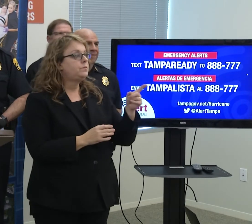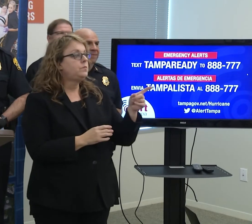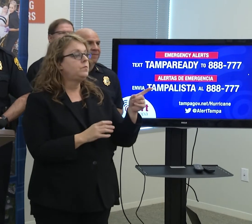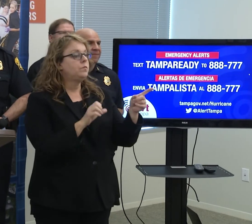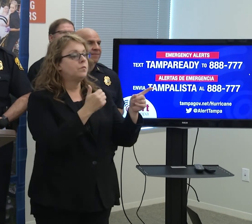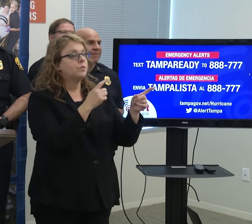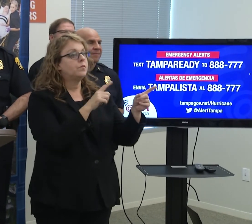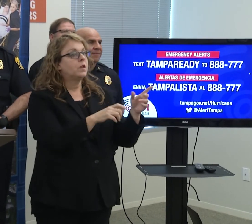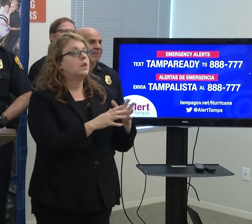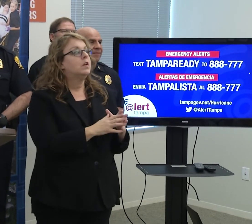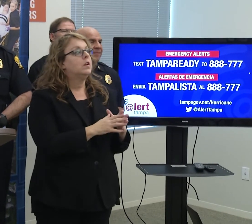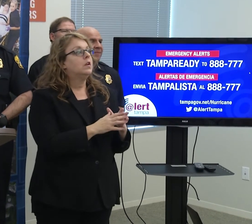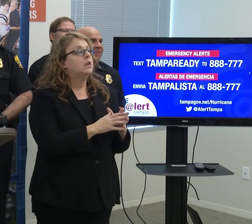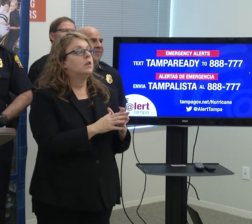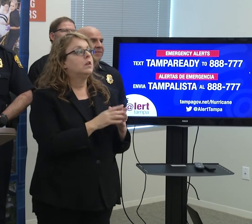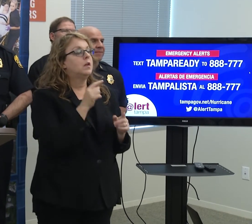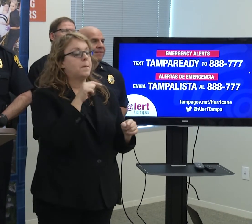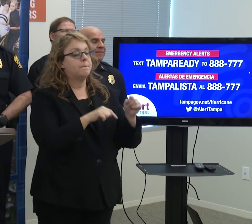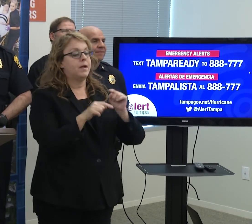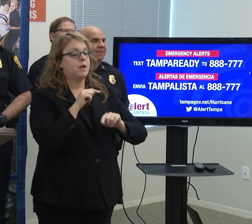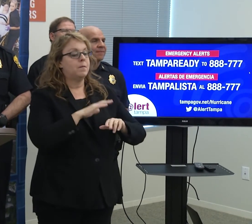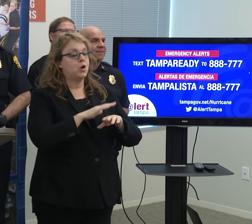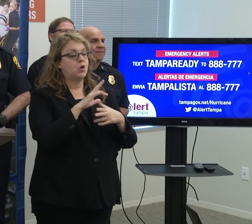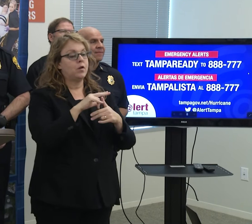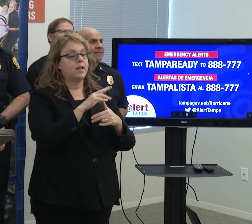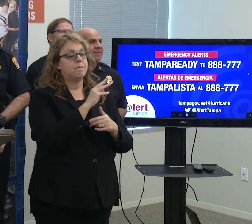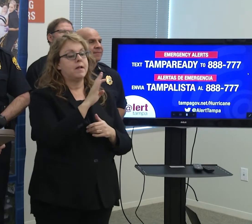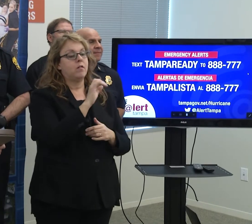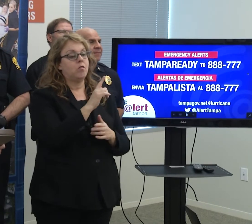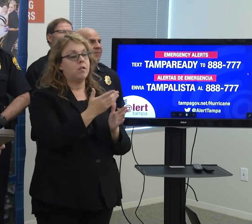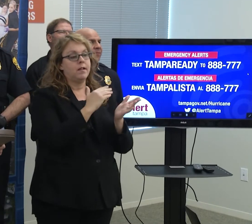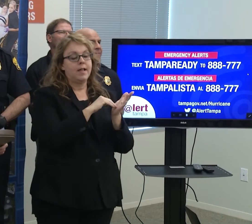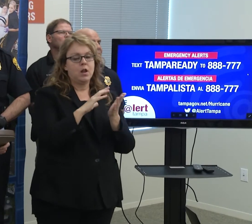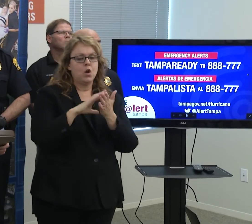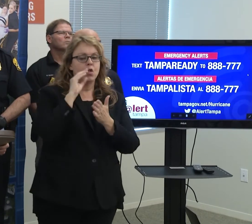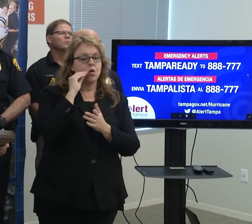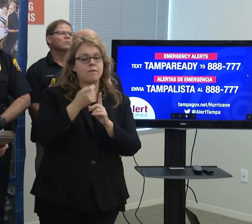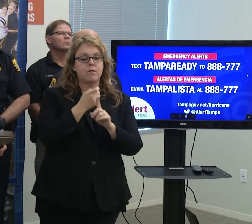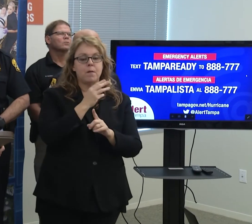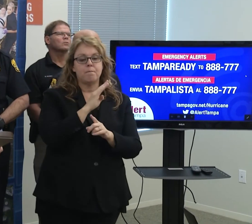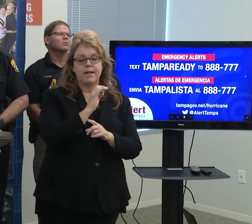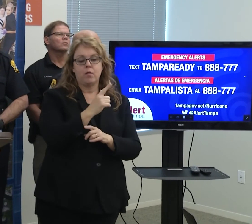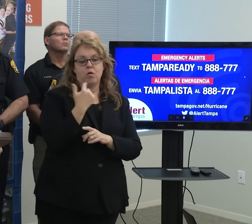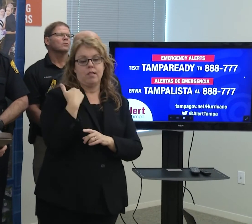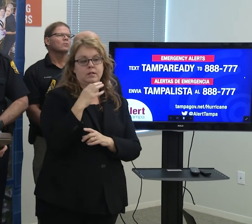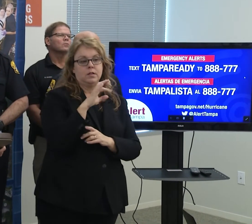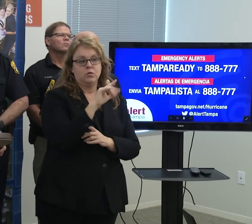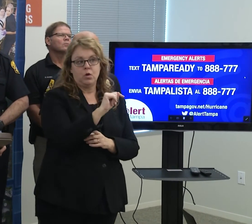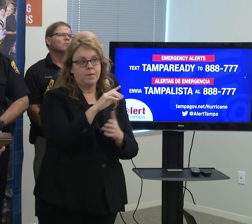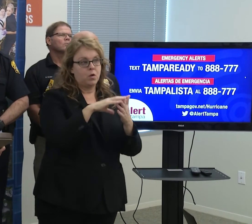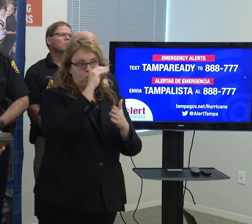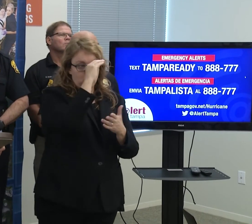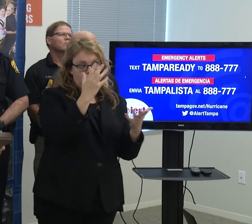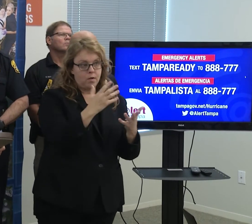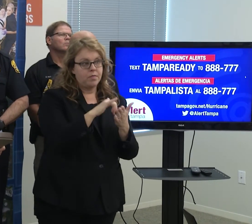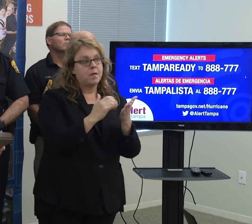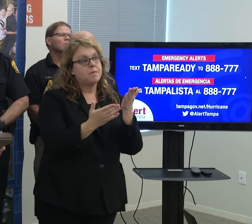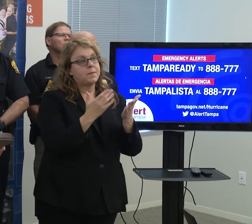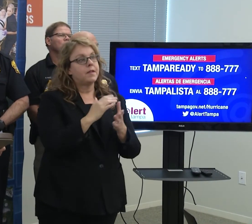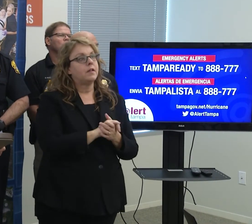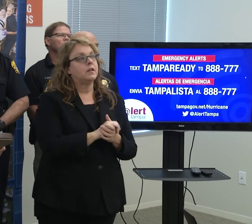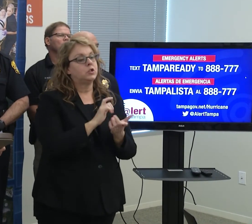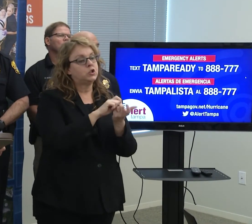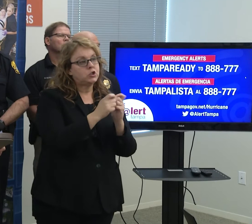Castor, just to touch back on Hurricane Michael again, what was learned from that storm last October that maybe